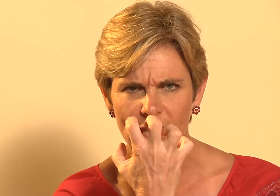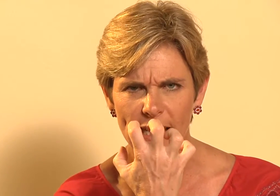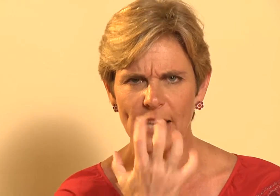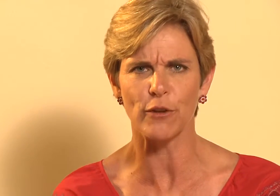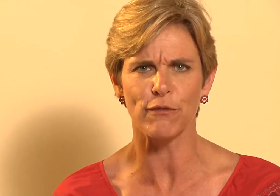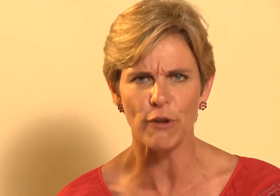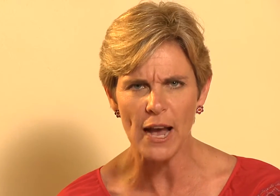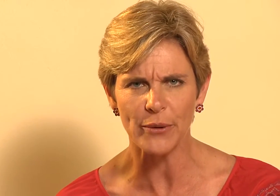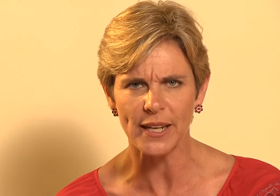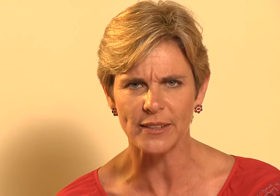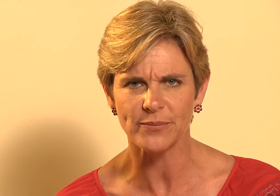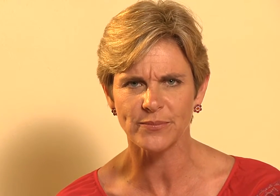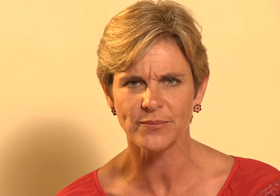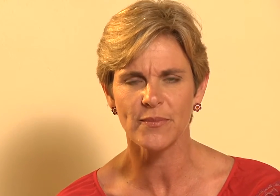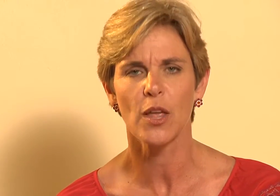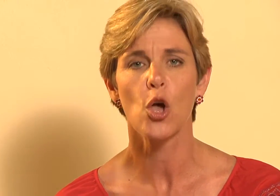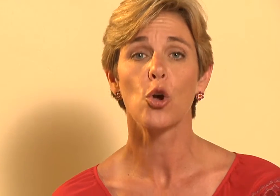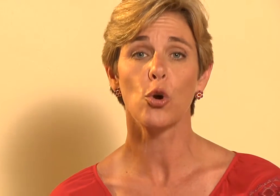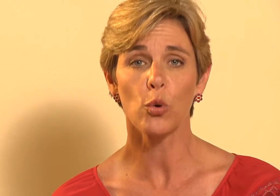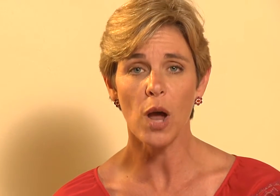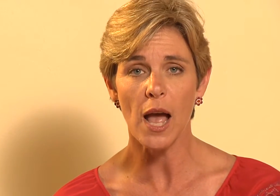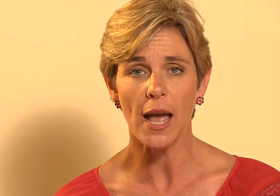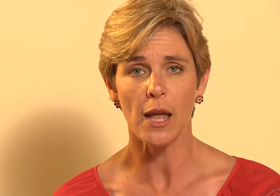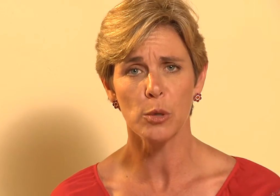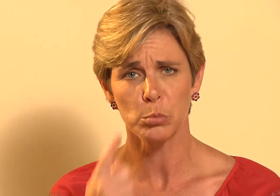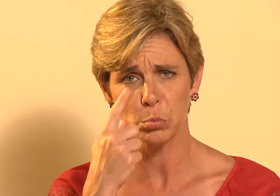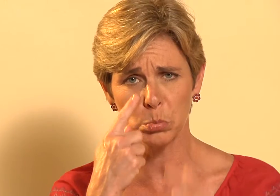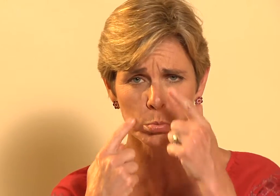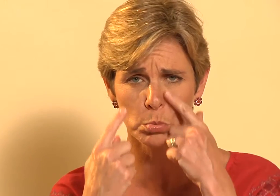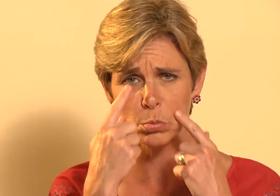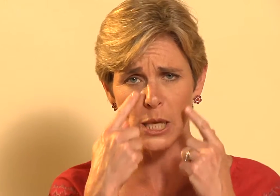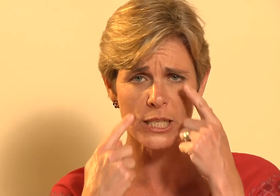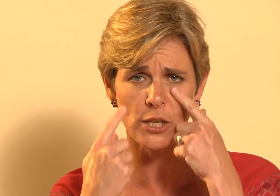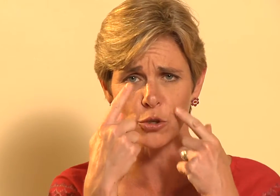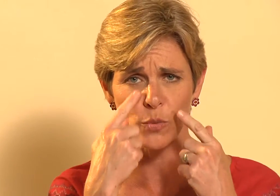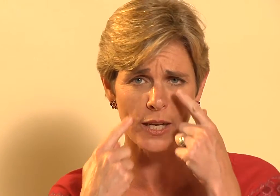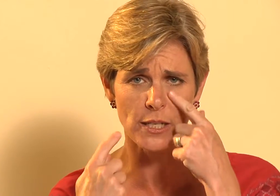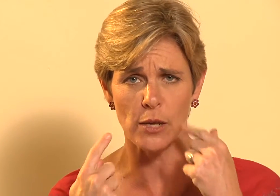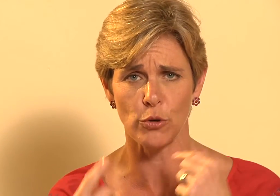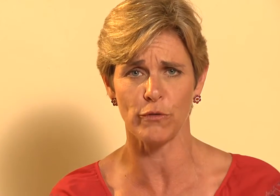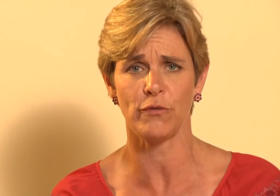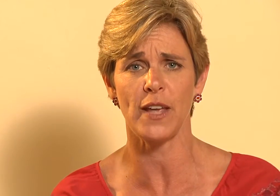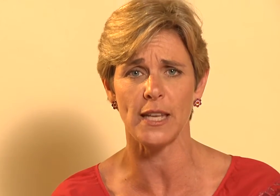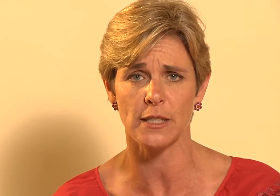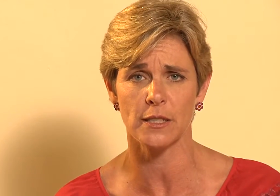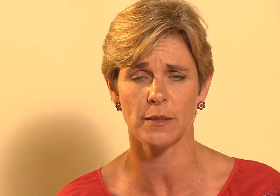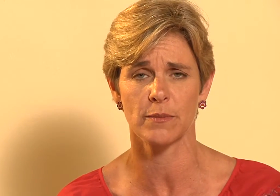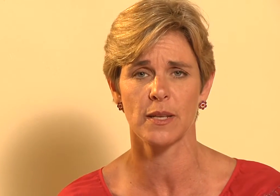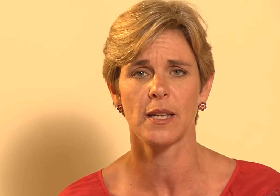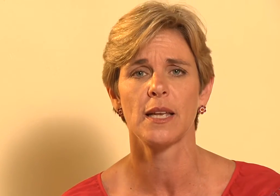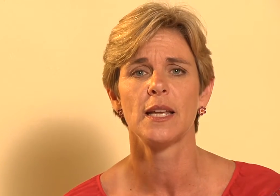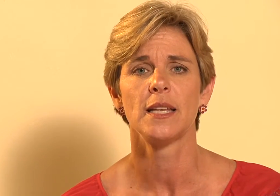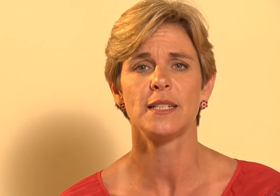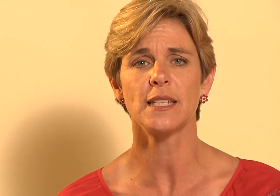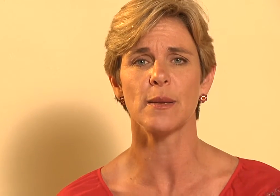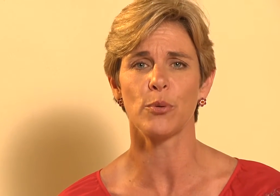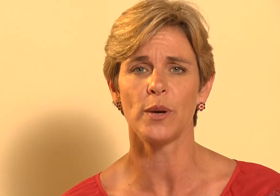like you're frowning. Cry, like tears running down your face.